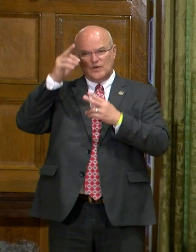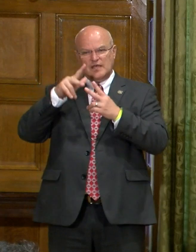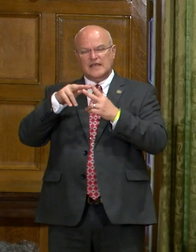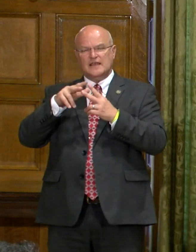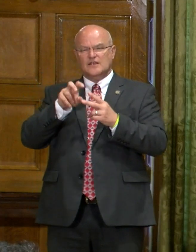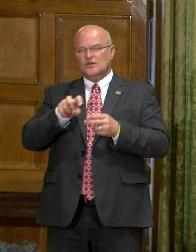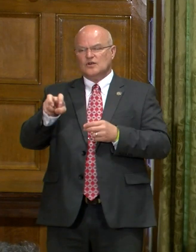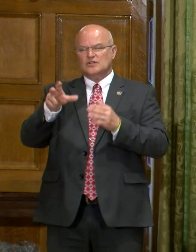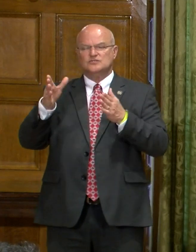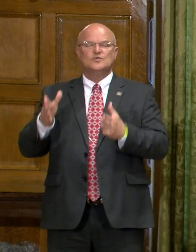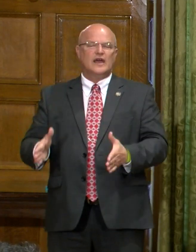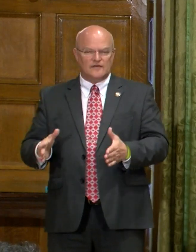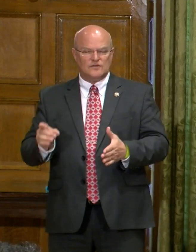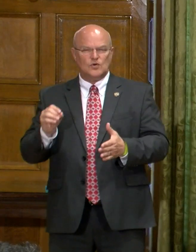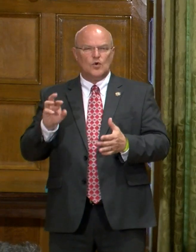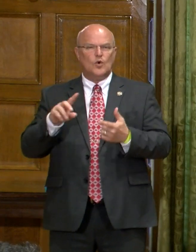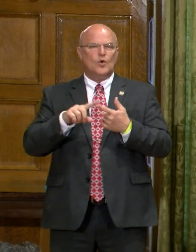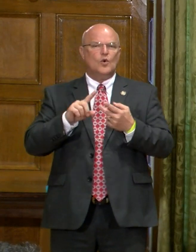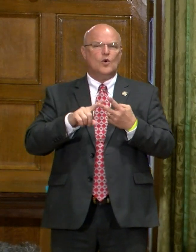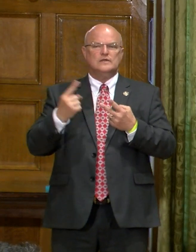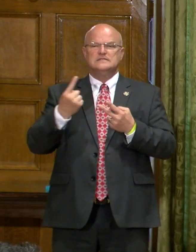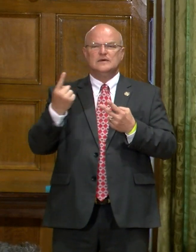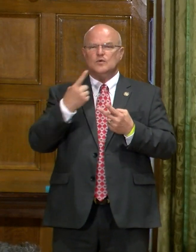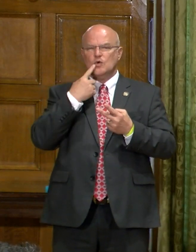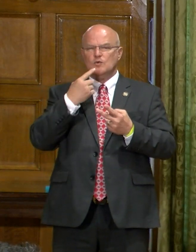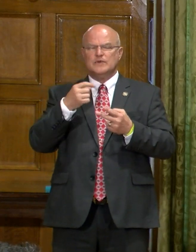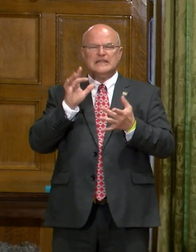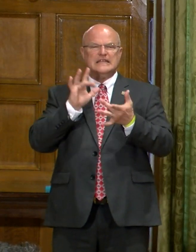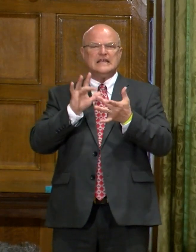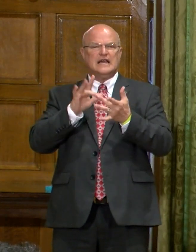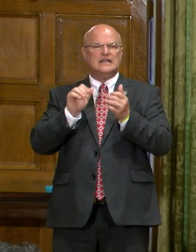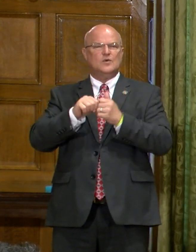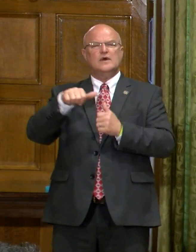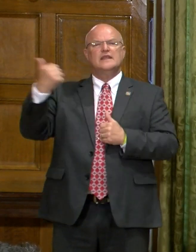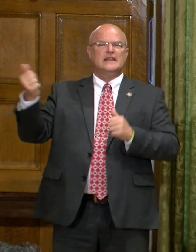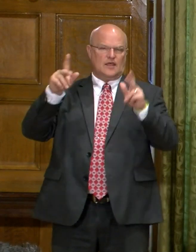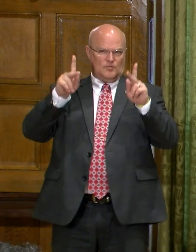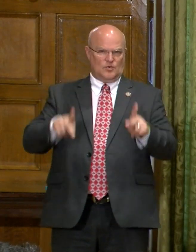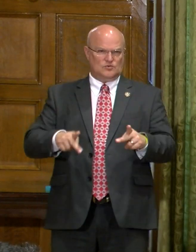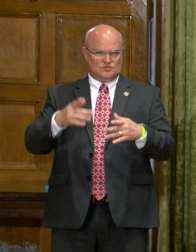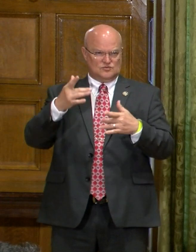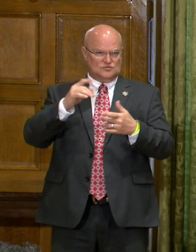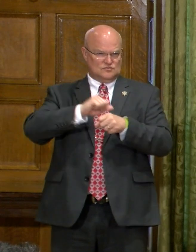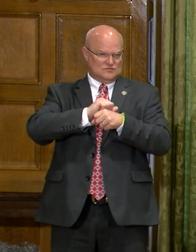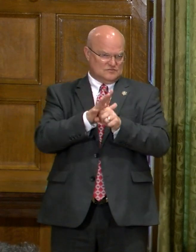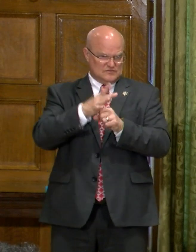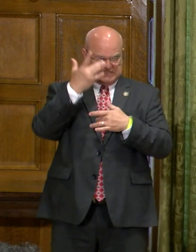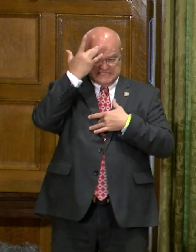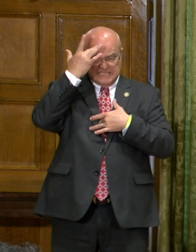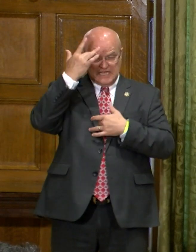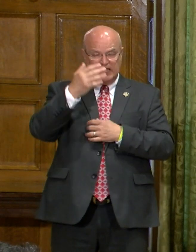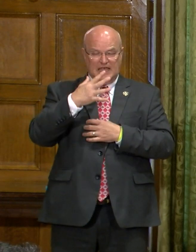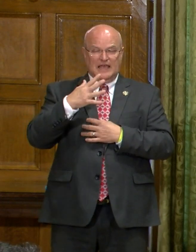a traveler or someone who's been in contact with a known case,